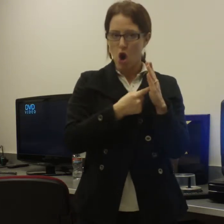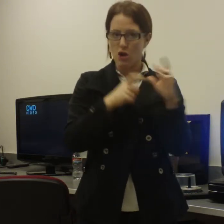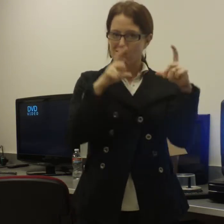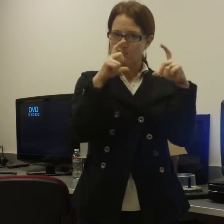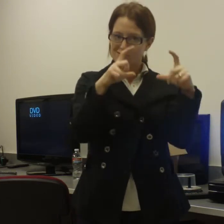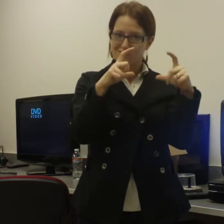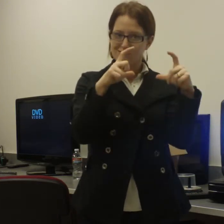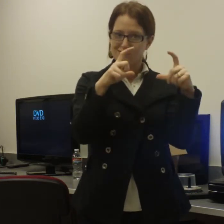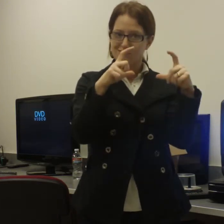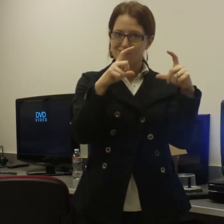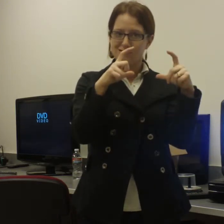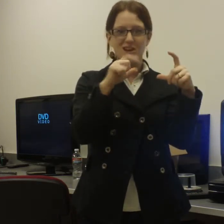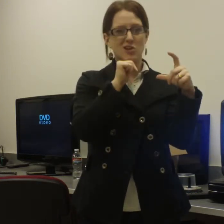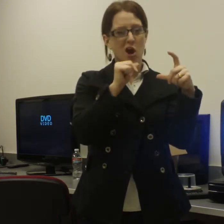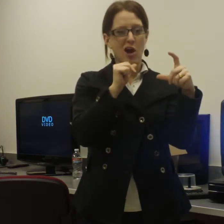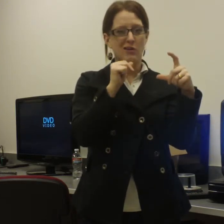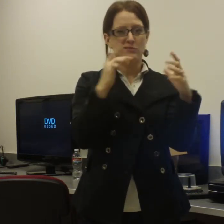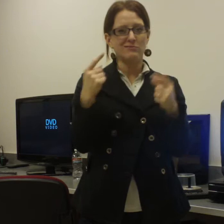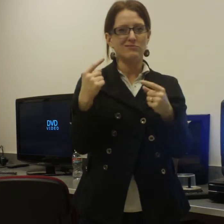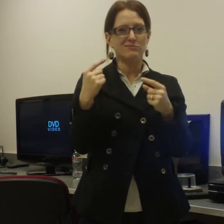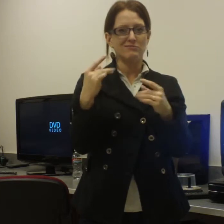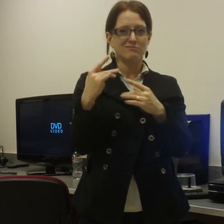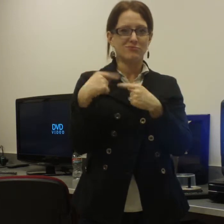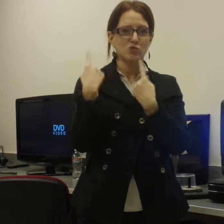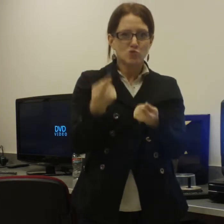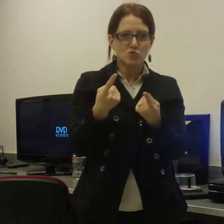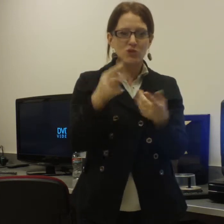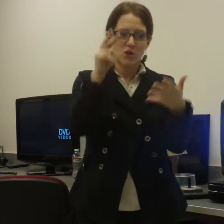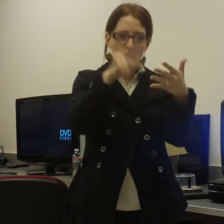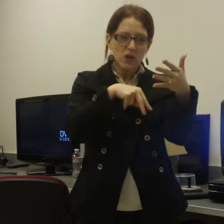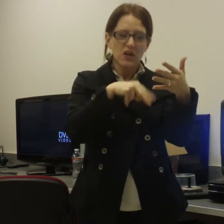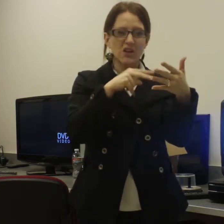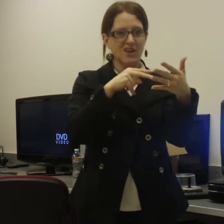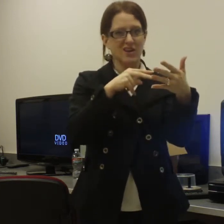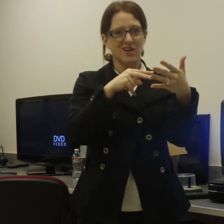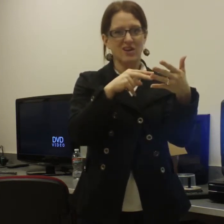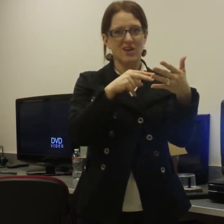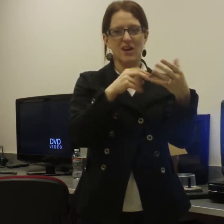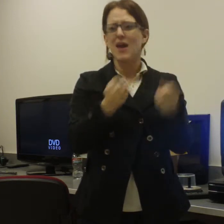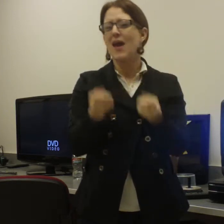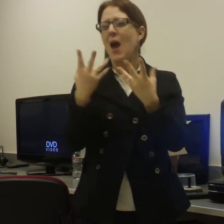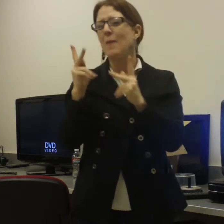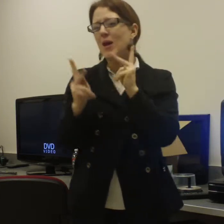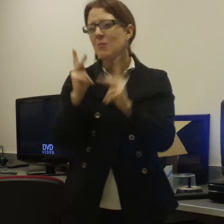when Mr. Sutton was here, did you read through the introductions or you didn't bother? How many people read the introductions?